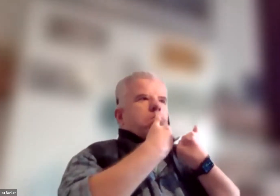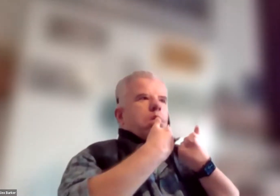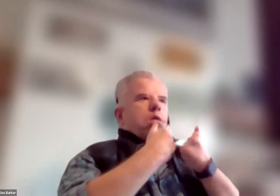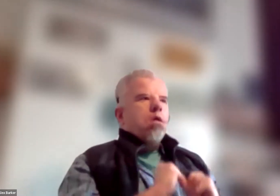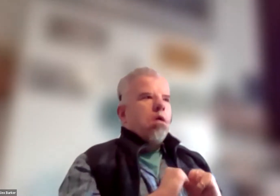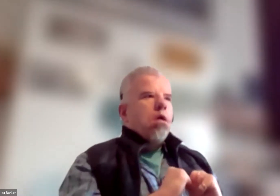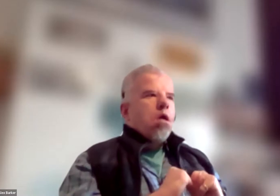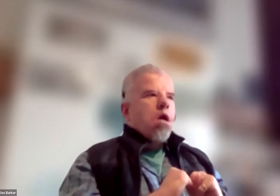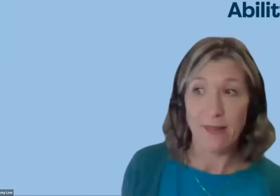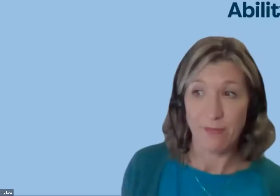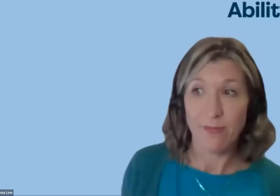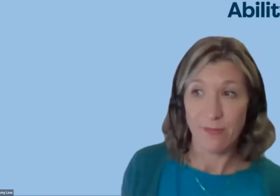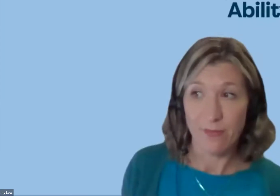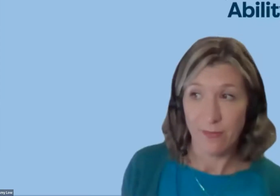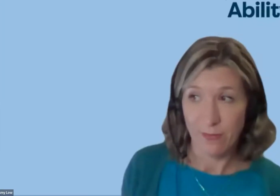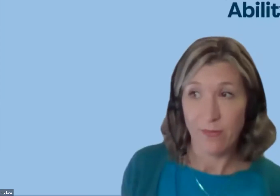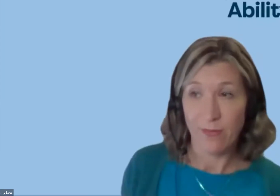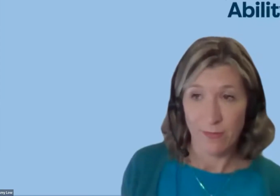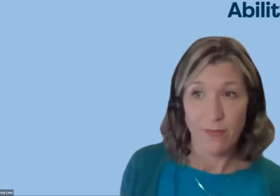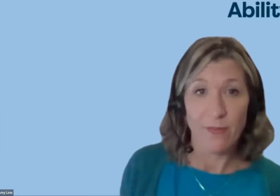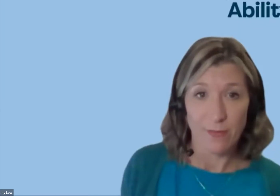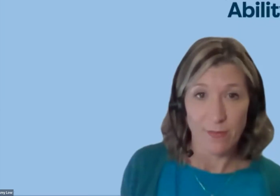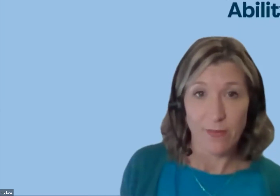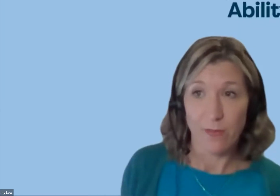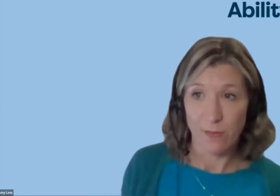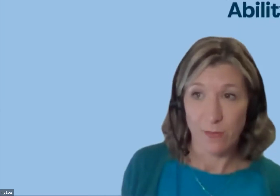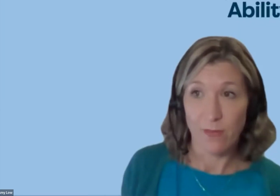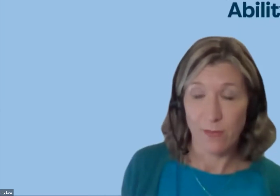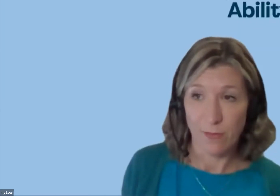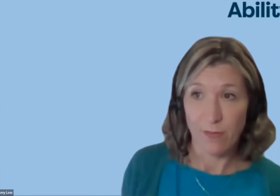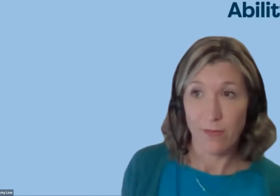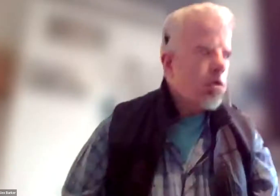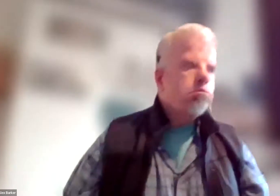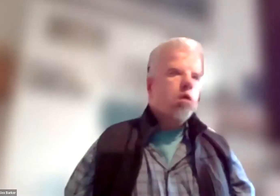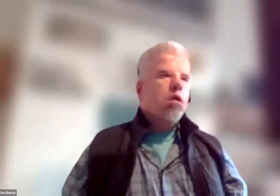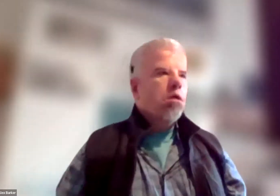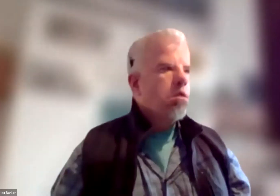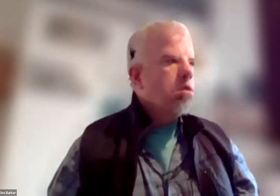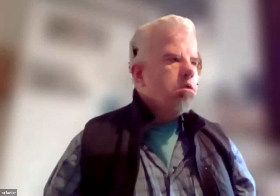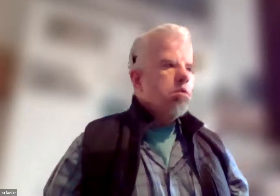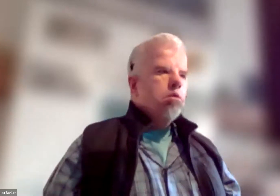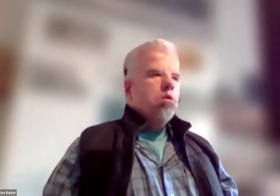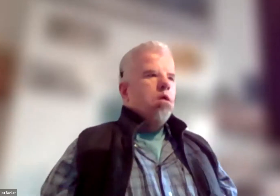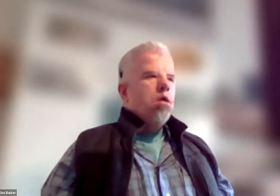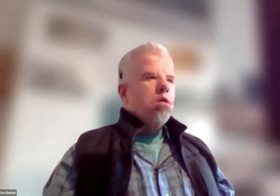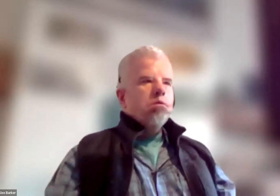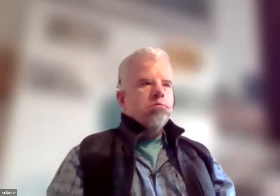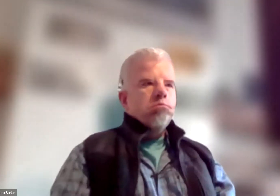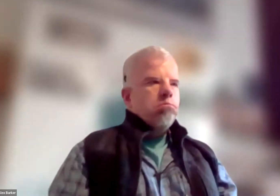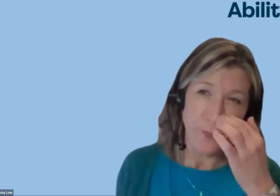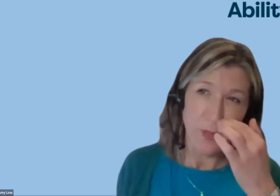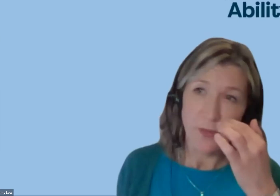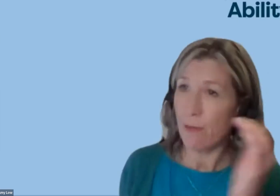that's fabulous. Yeah. It's not asking that's the wrong thing. Yeah, I think